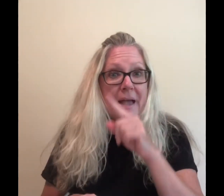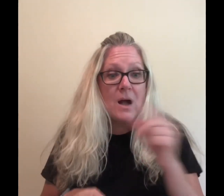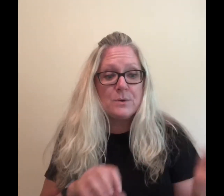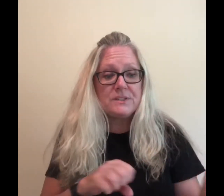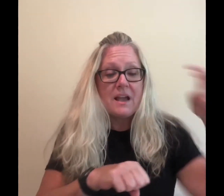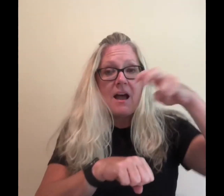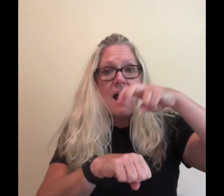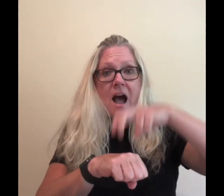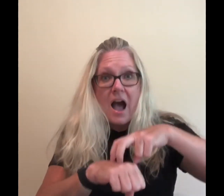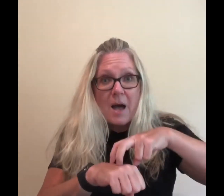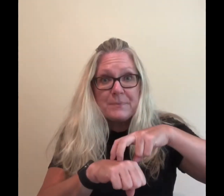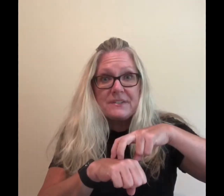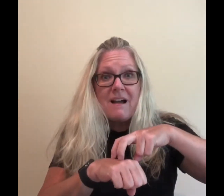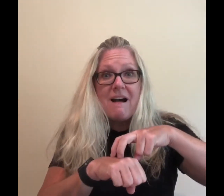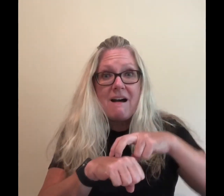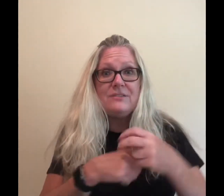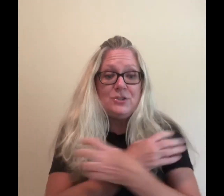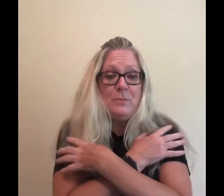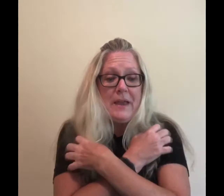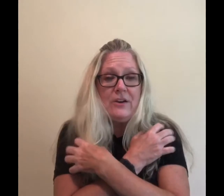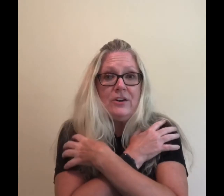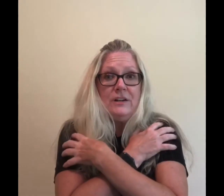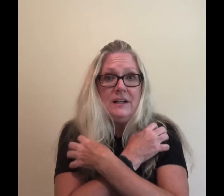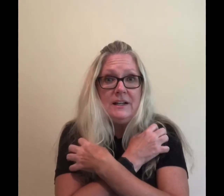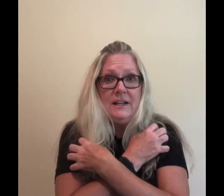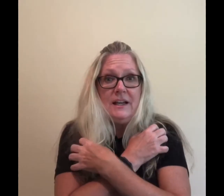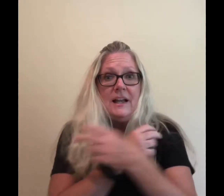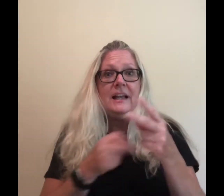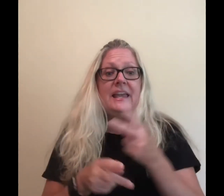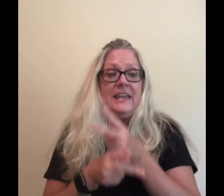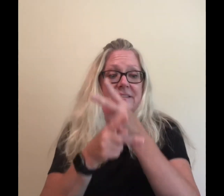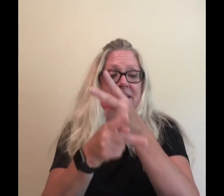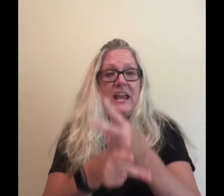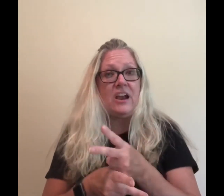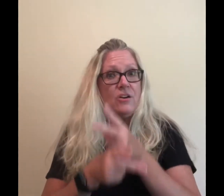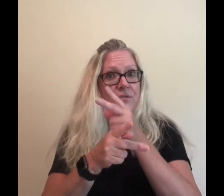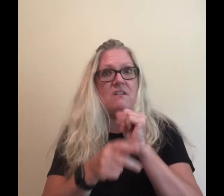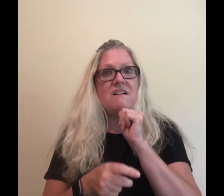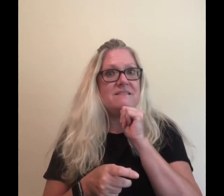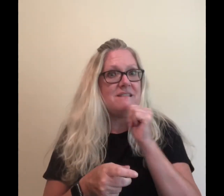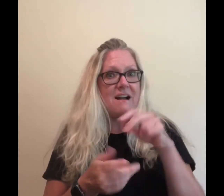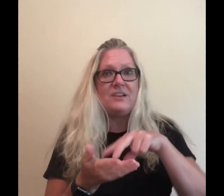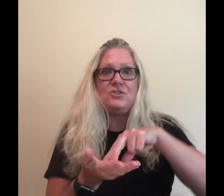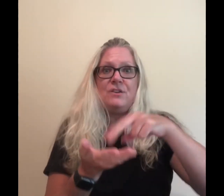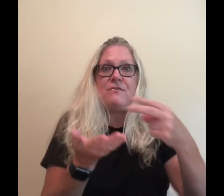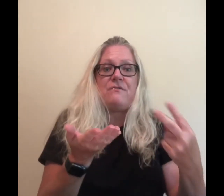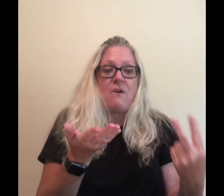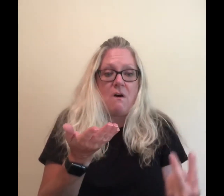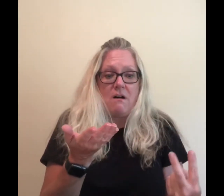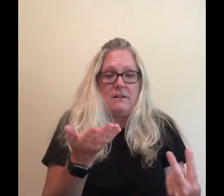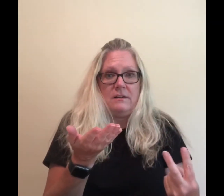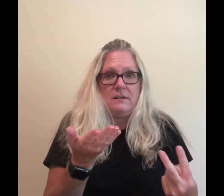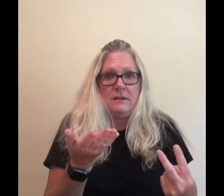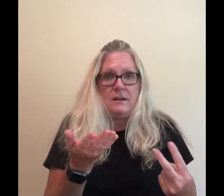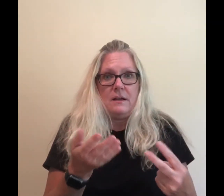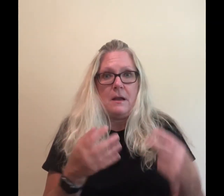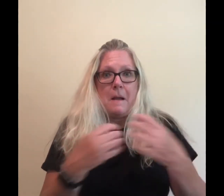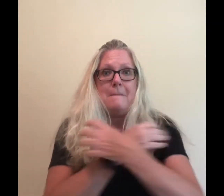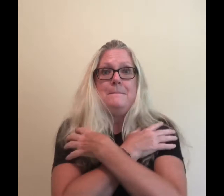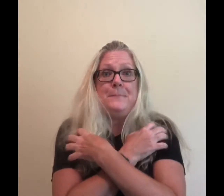Mouse hops onto bear. He is careful not to fall.